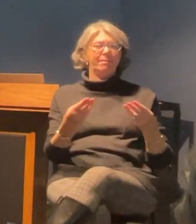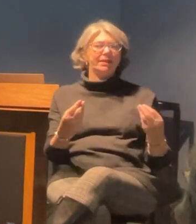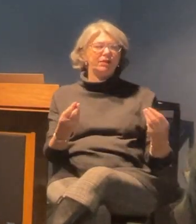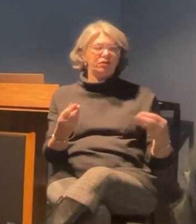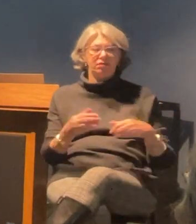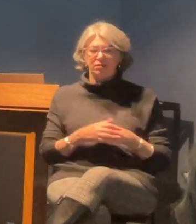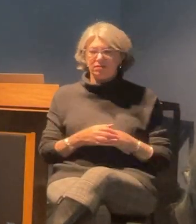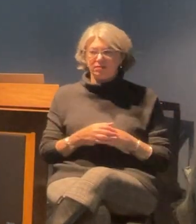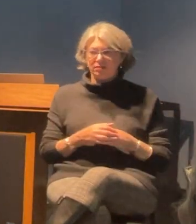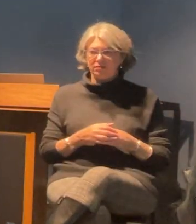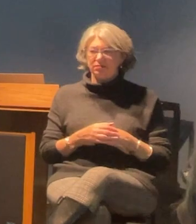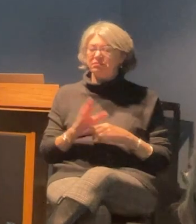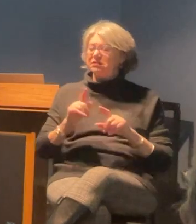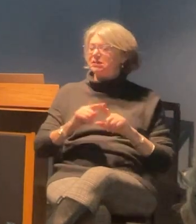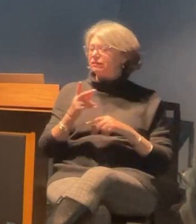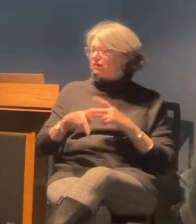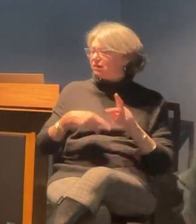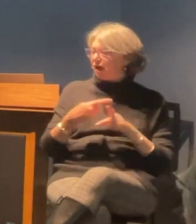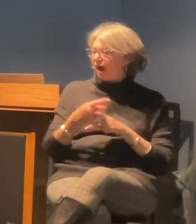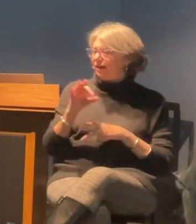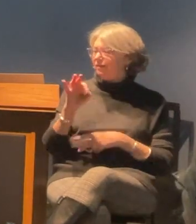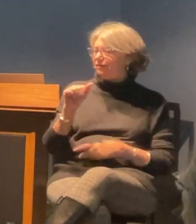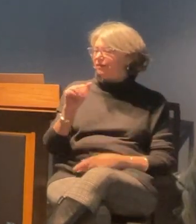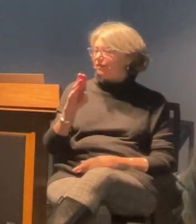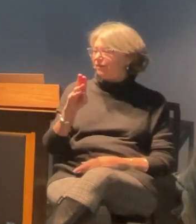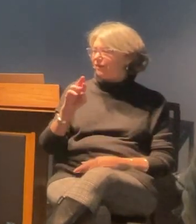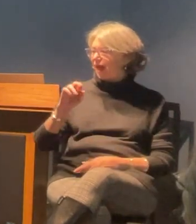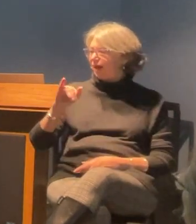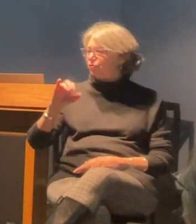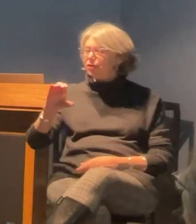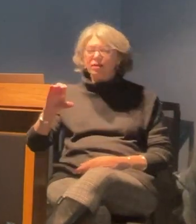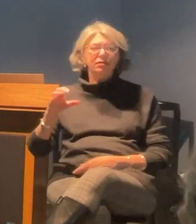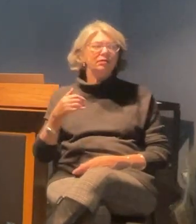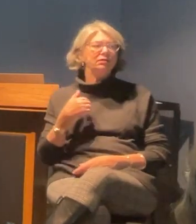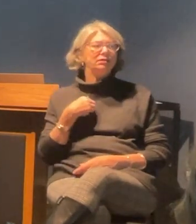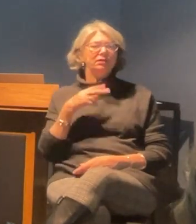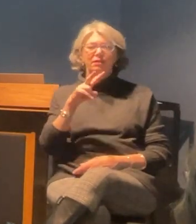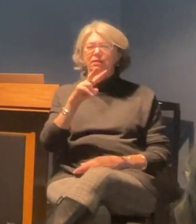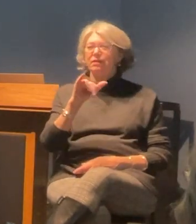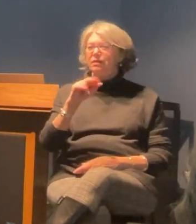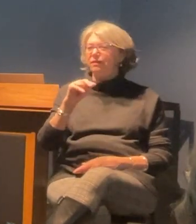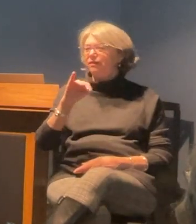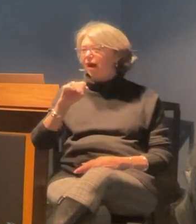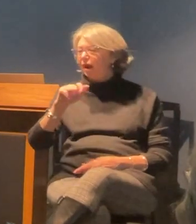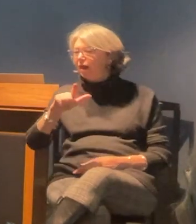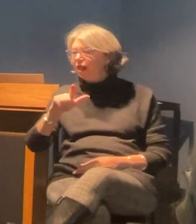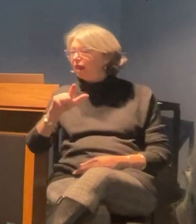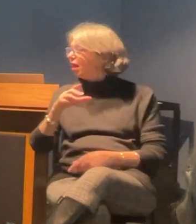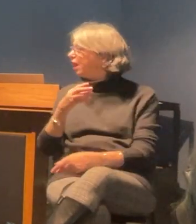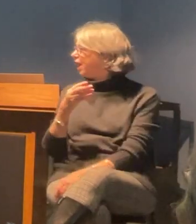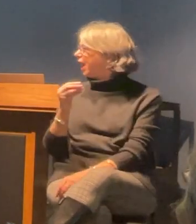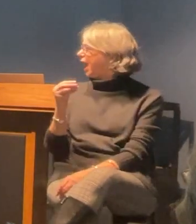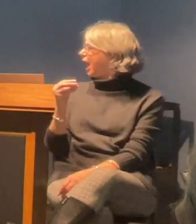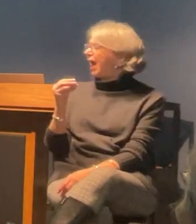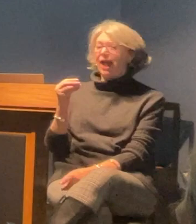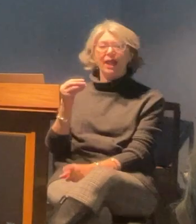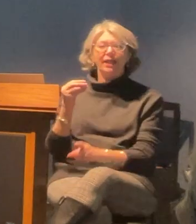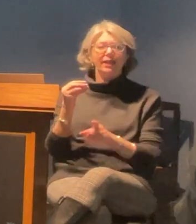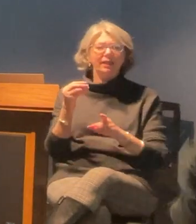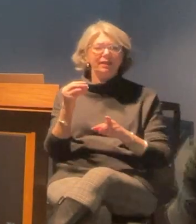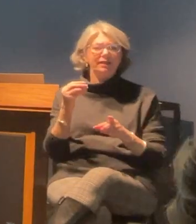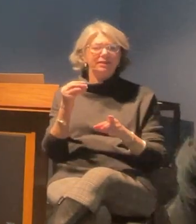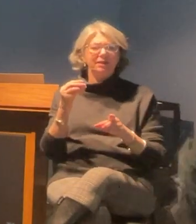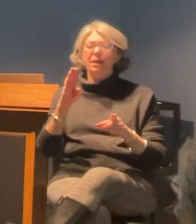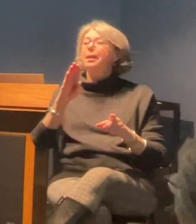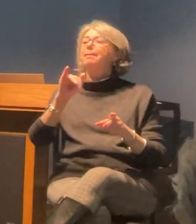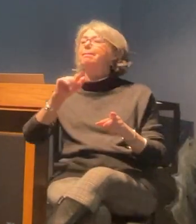materials, different kind of fabrics, vinyls, and a billboard. And all the